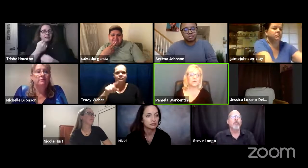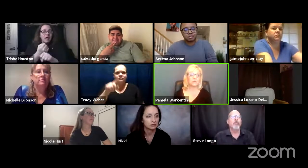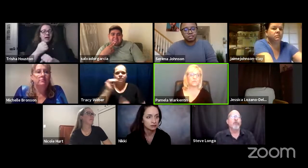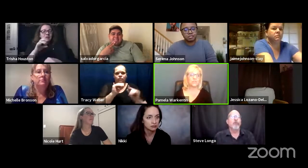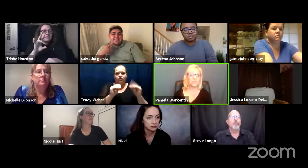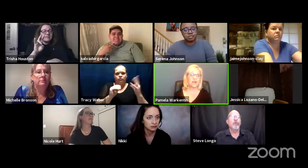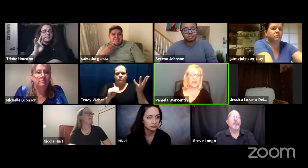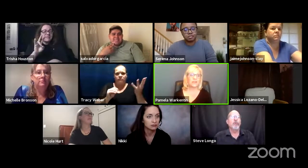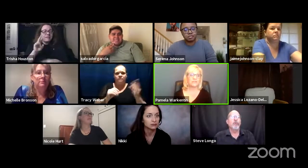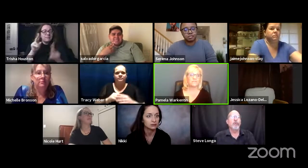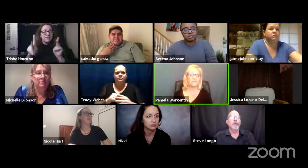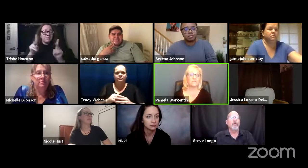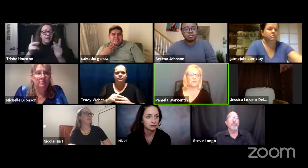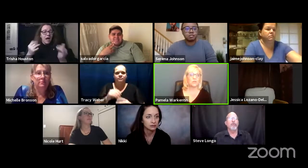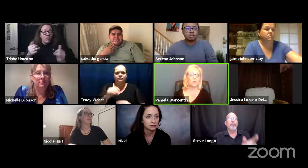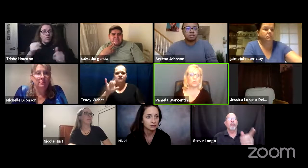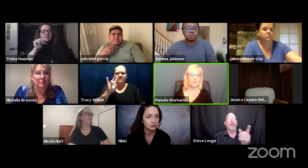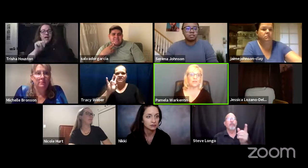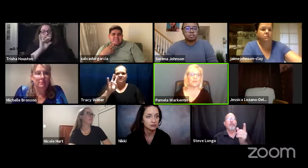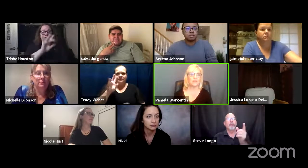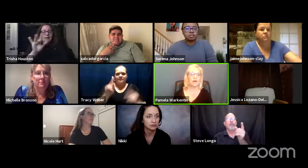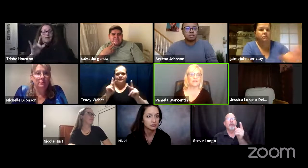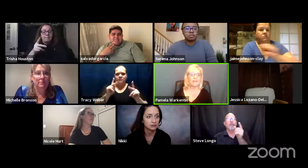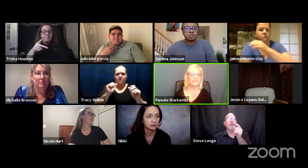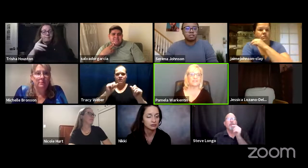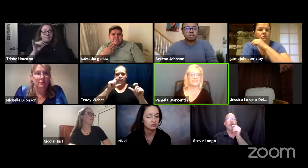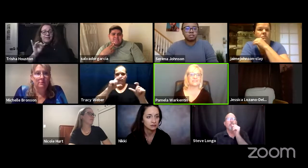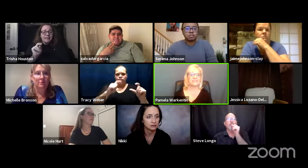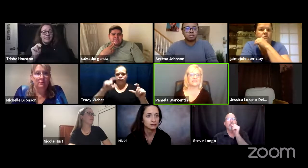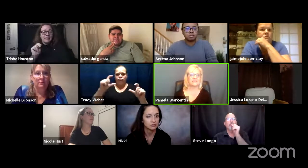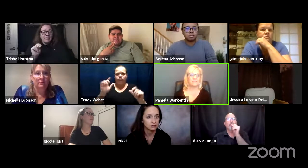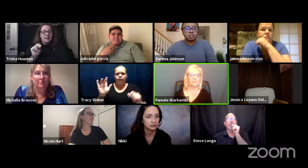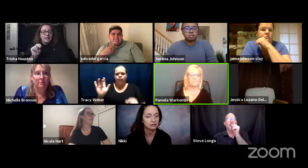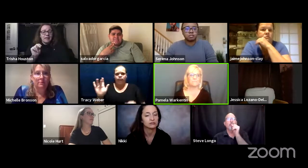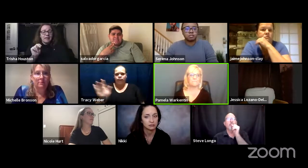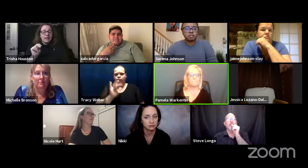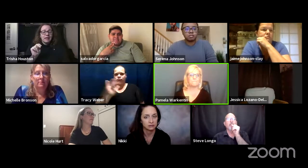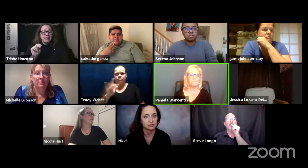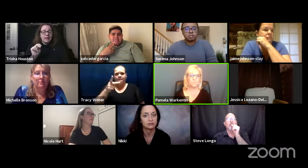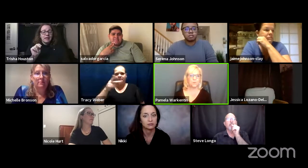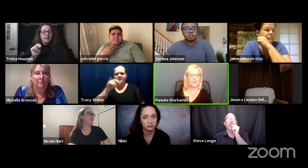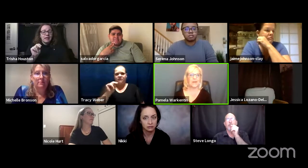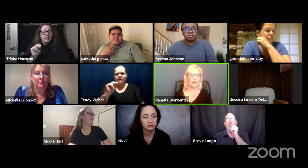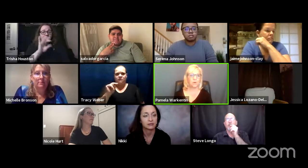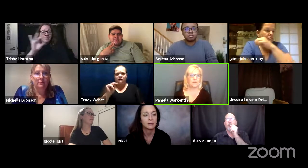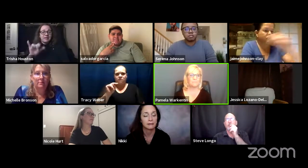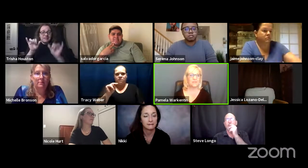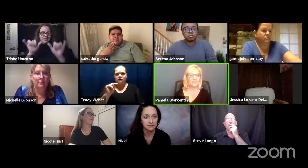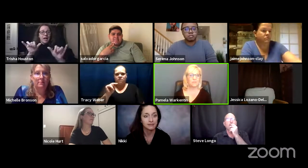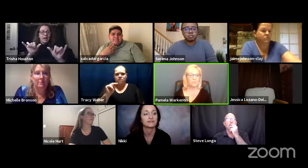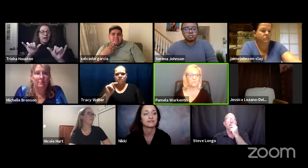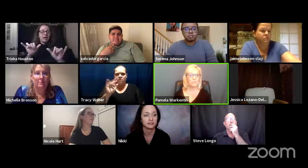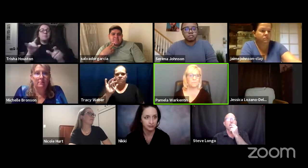So Trisha, if you can lock in the 7 people now and pin those